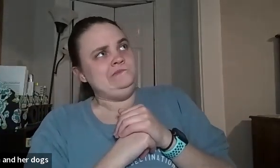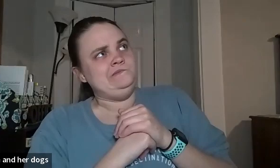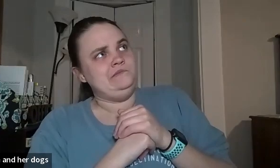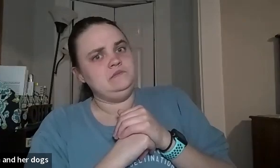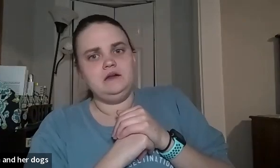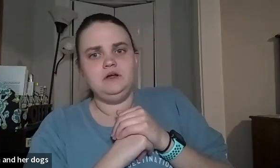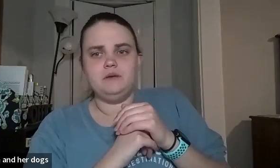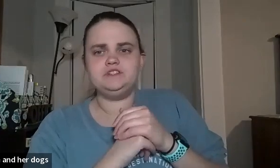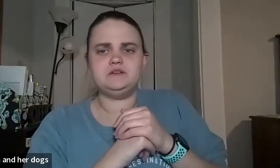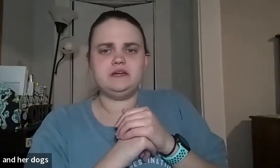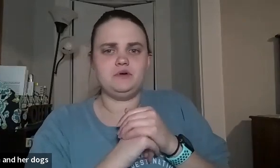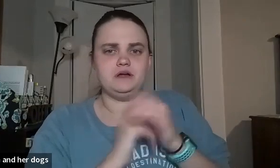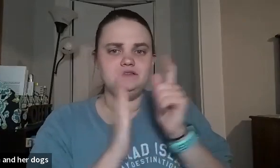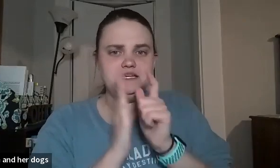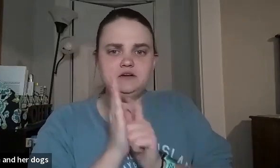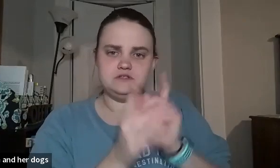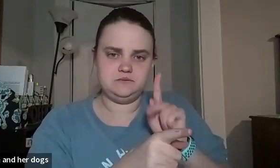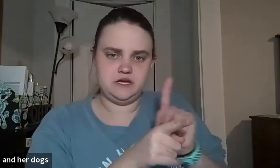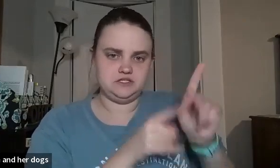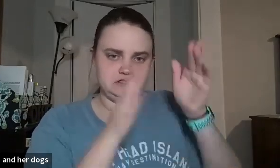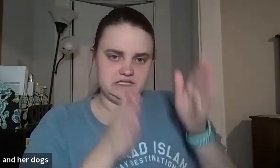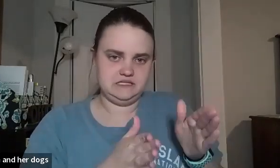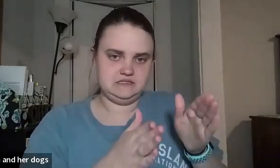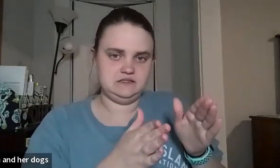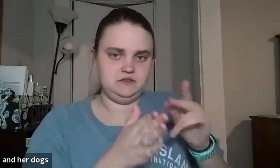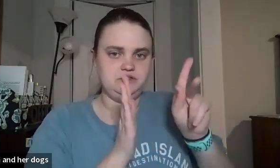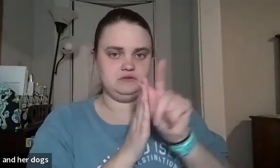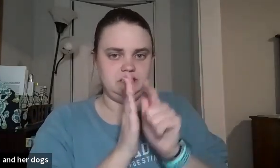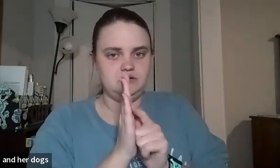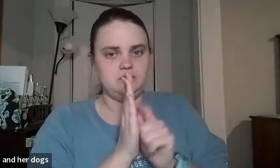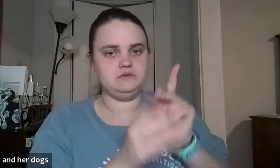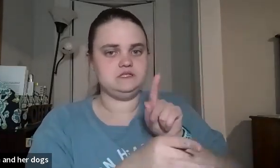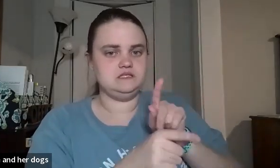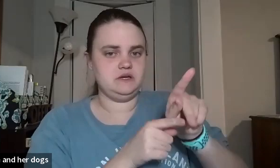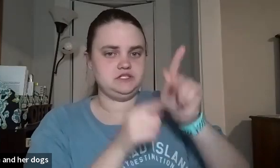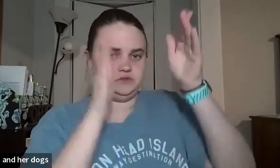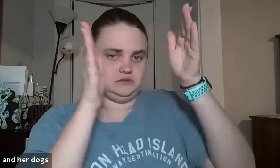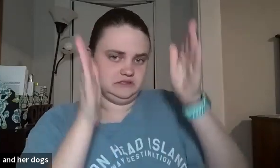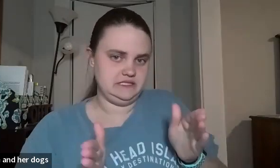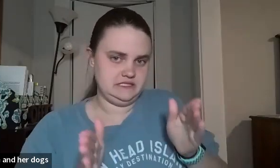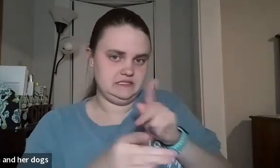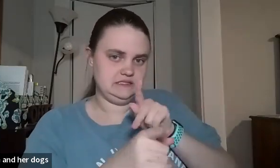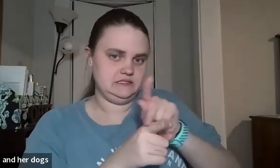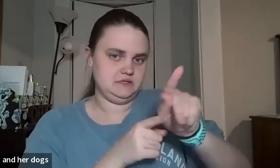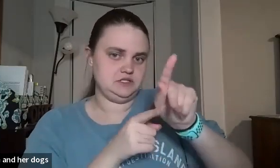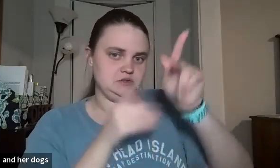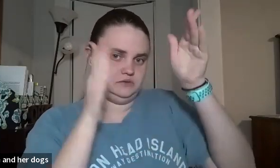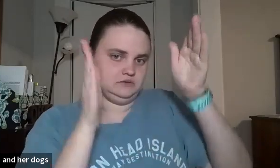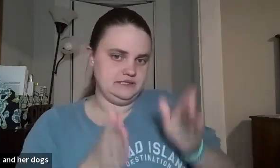I don't know, I'm just gonna make up one. A legal specialist. You would do legal specialist.